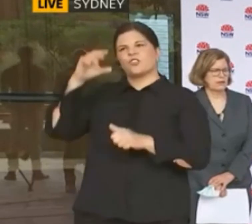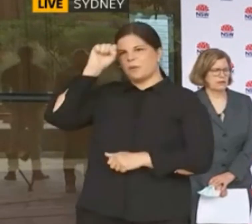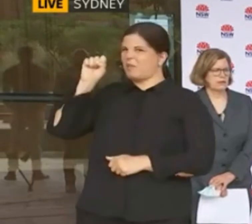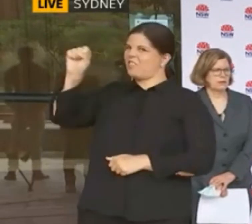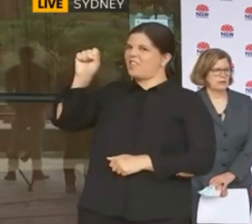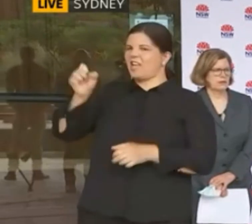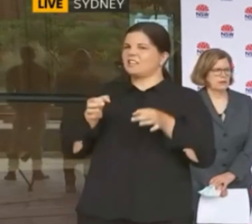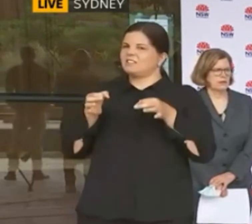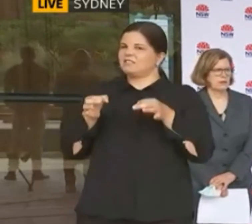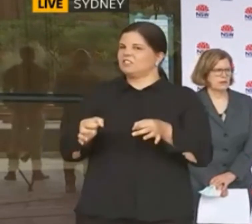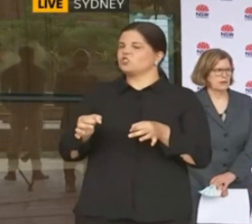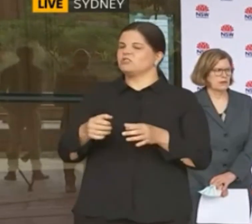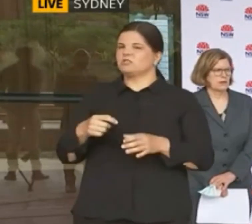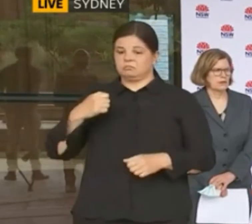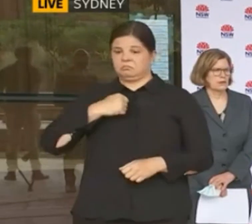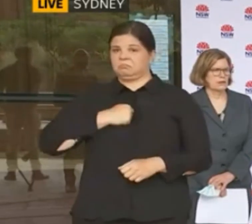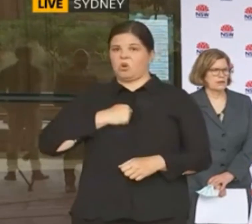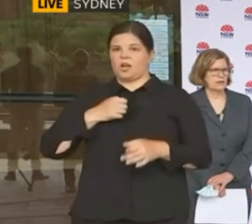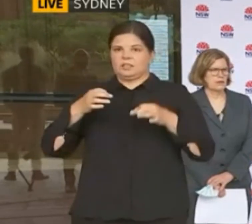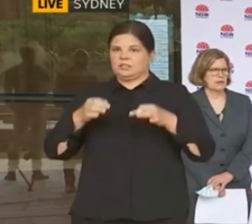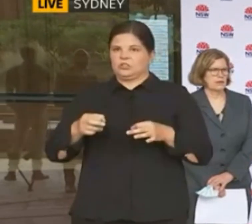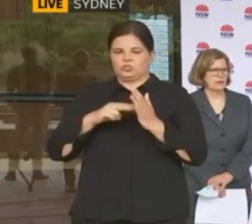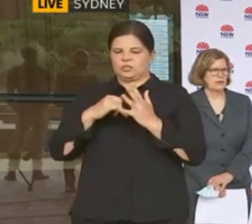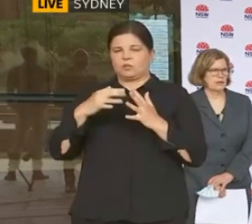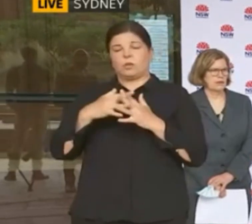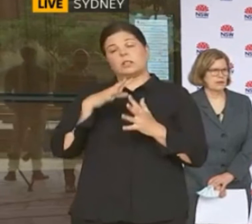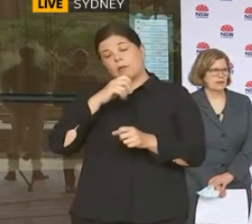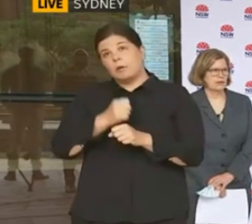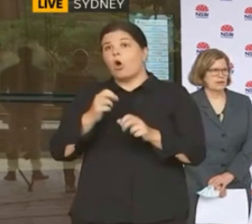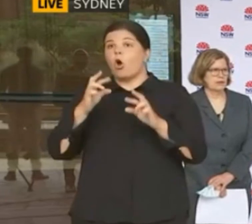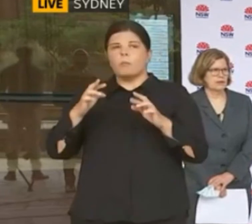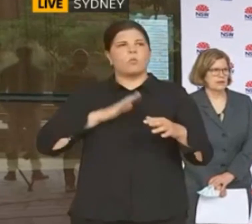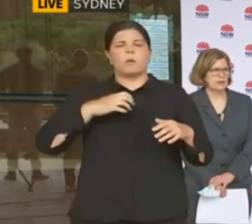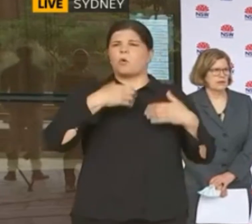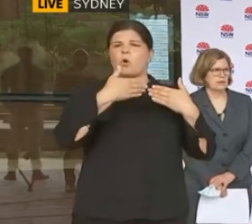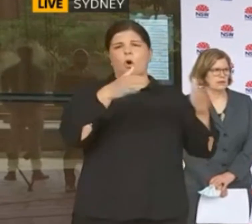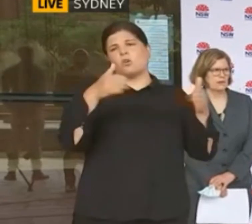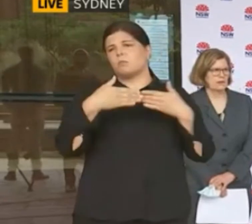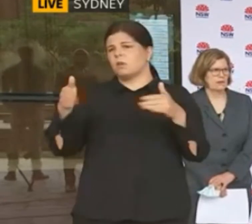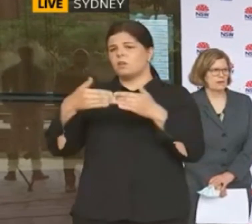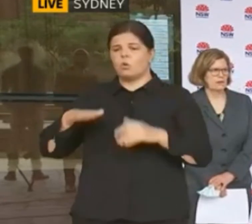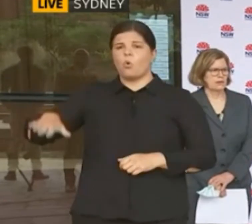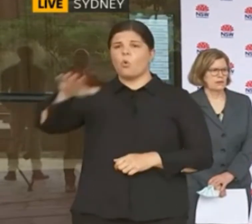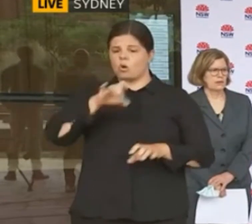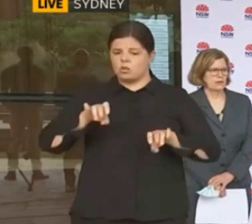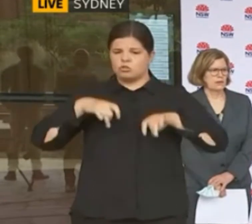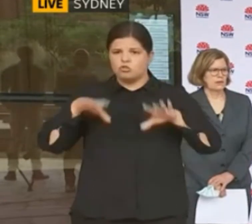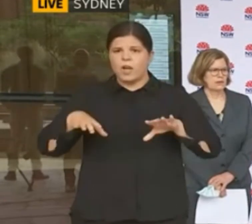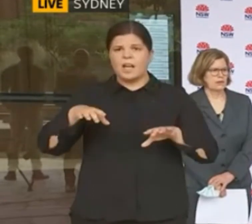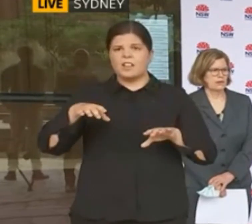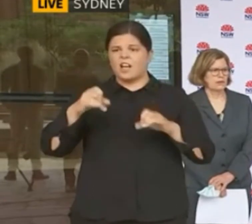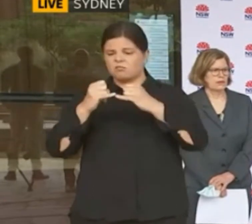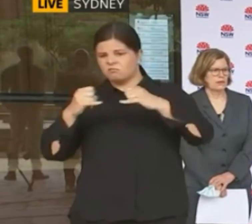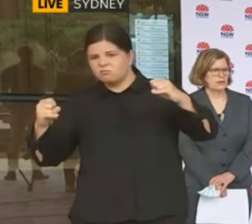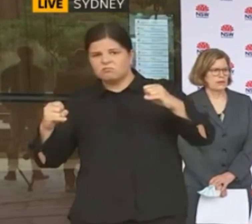They're not the New South Wales government's decision. The New South Wales government would prefer open borders throughout Australia for the duration of the pandemic.